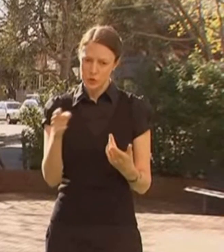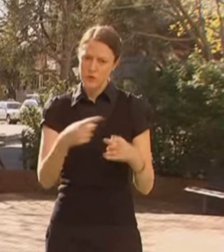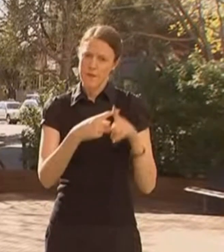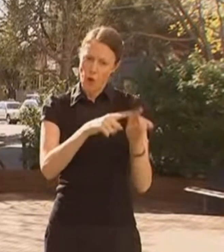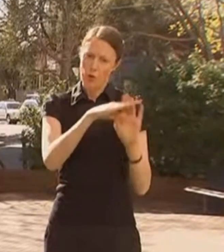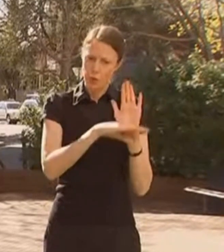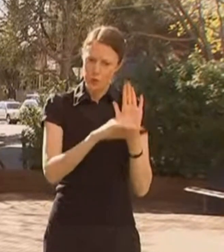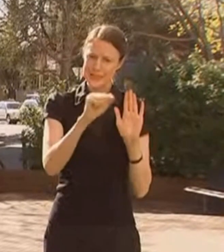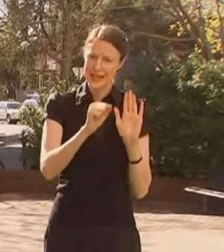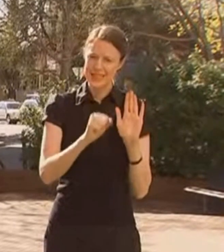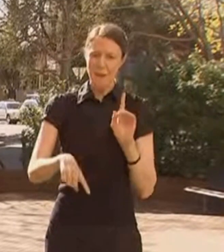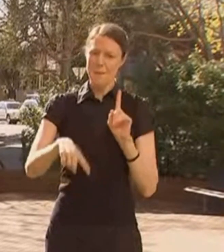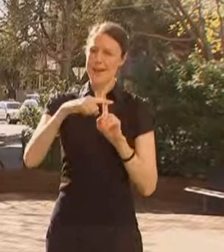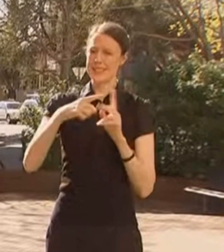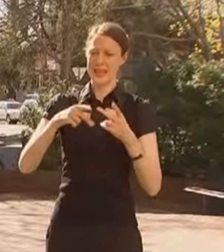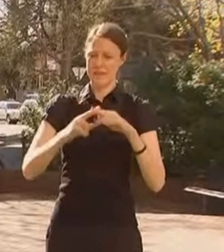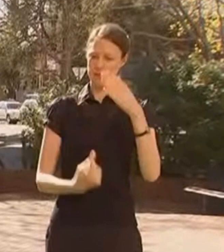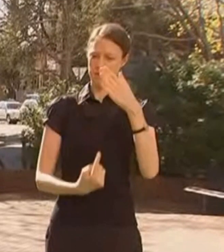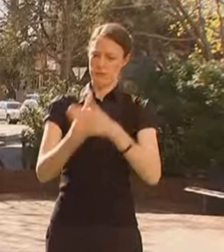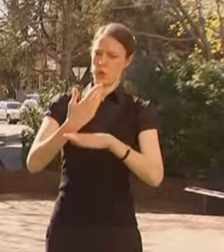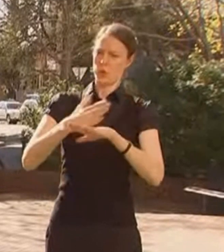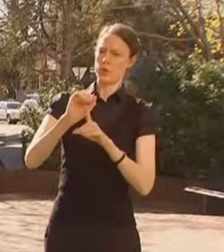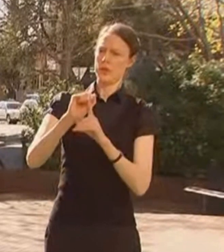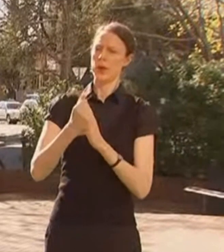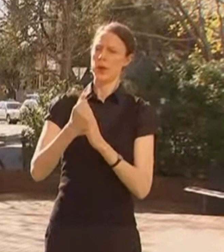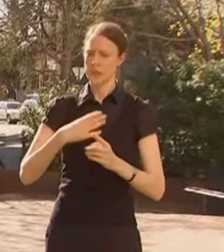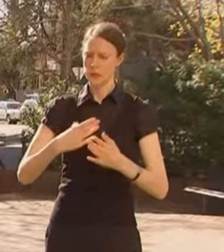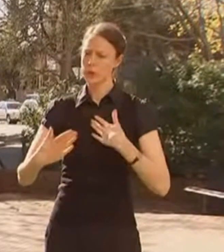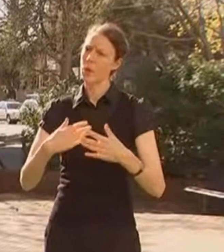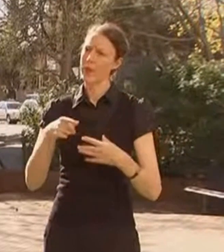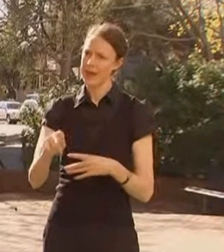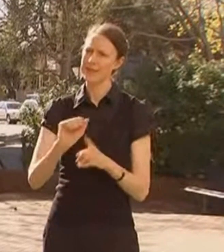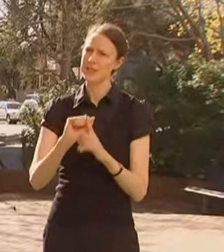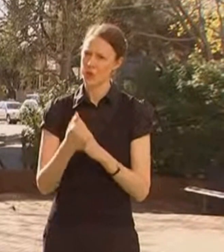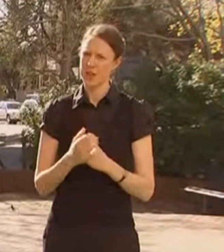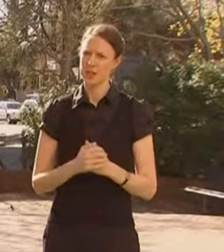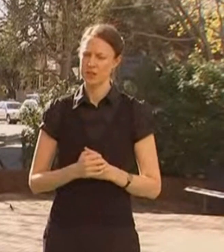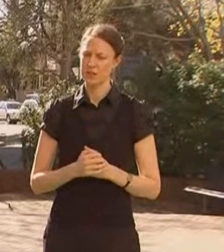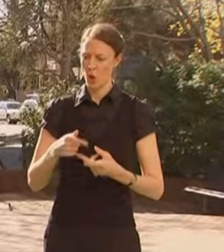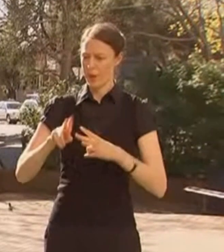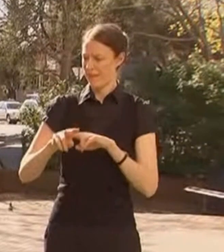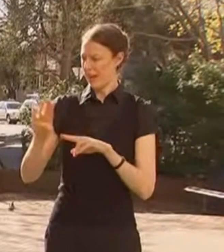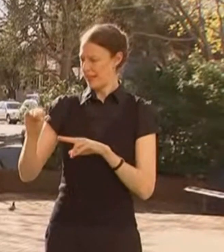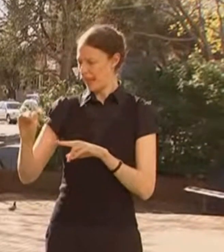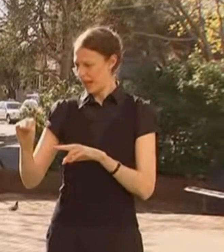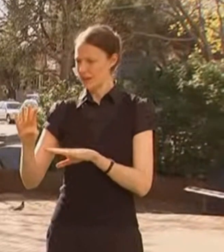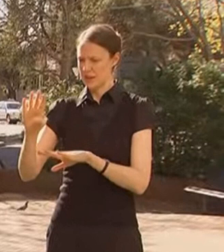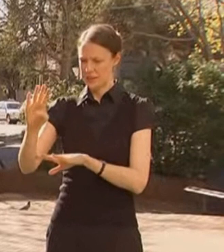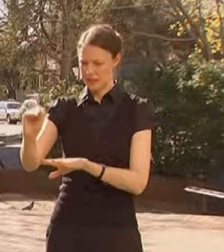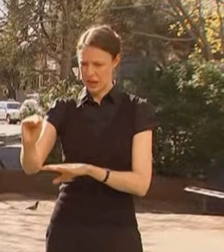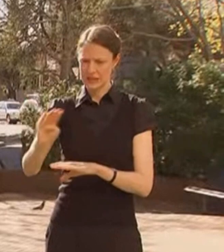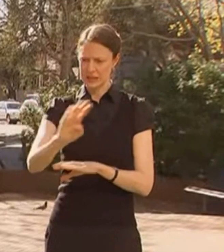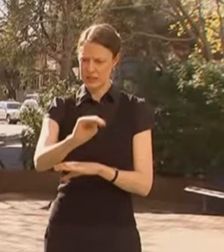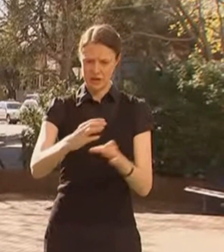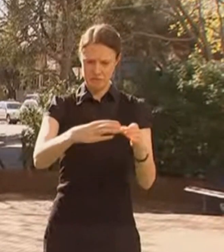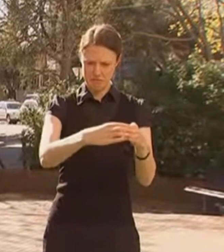the update was. And as a government, we have to know that in a pandemic, we have to make sure not only that we ask